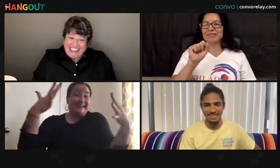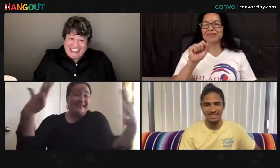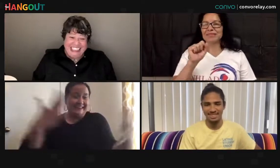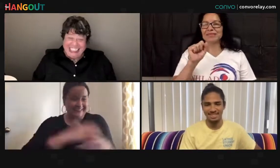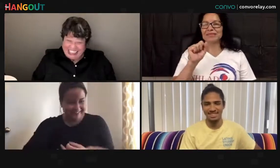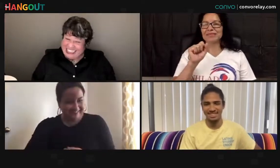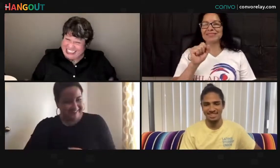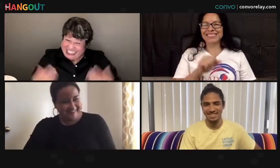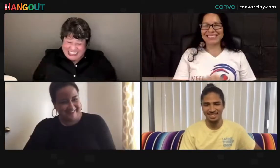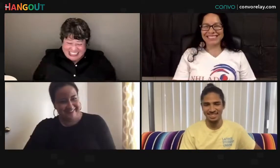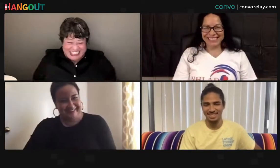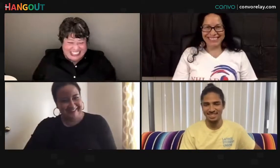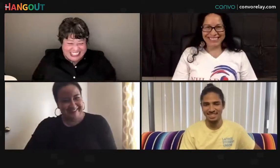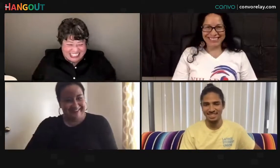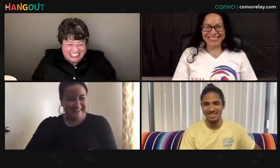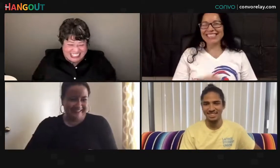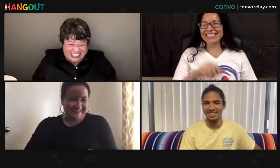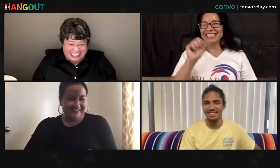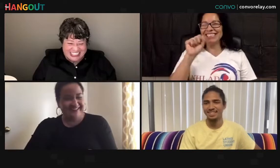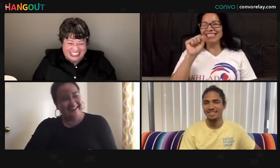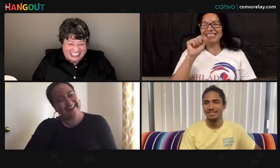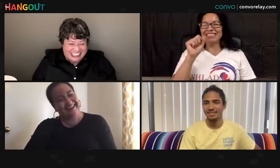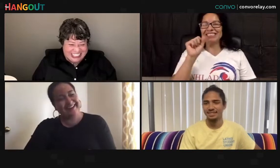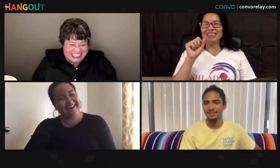don't, right? Oh, I would definitely sprinkle them with some holy water.